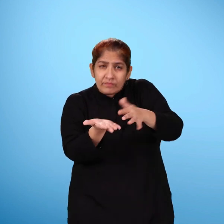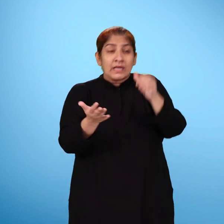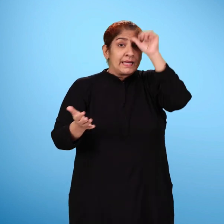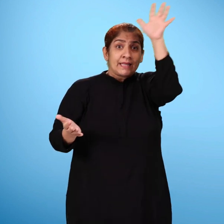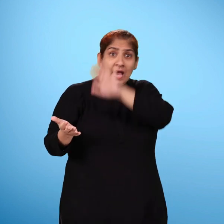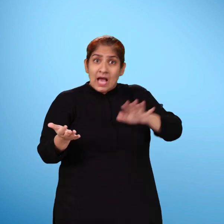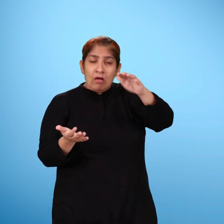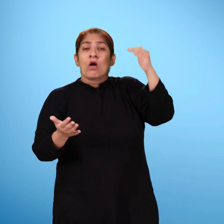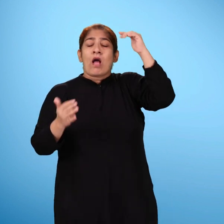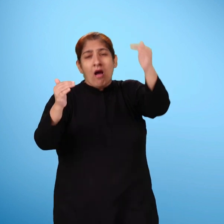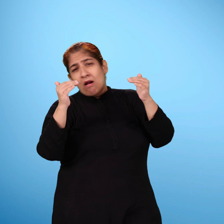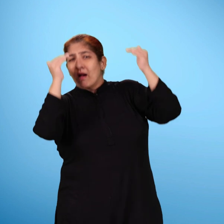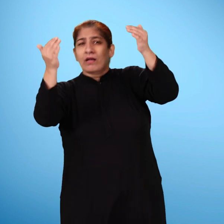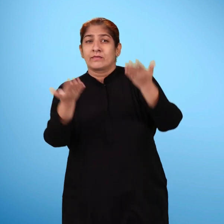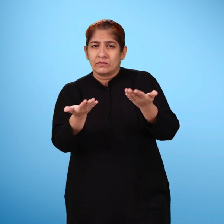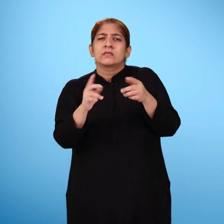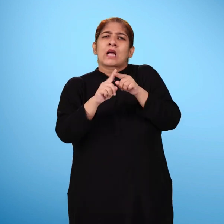and Indian knowledge system.